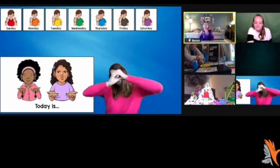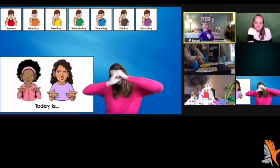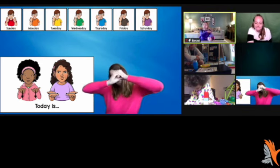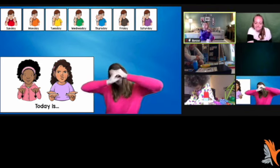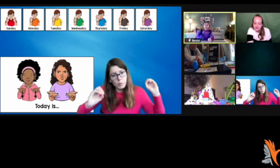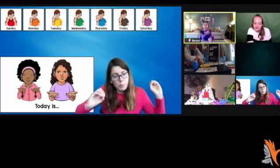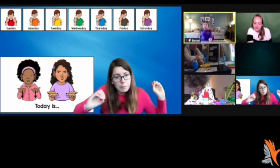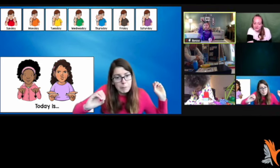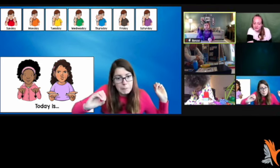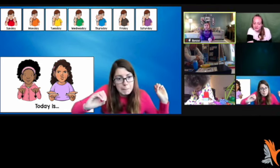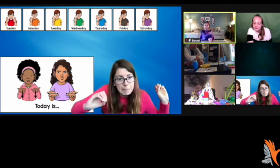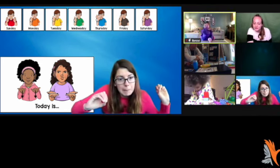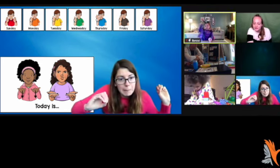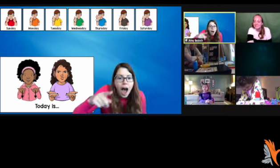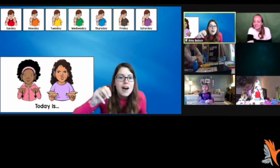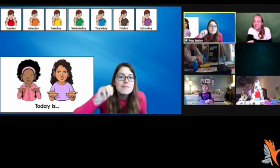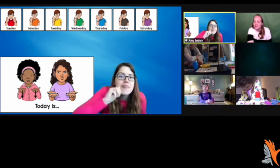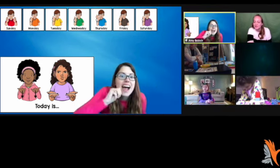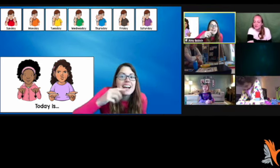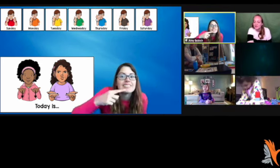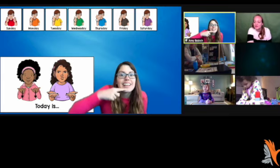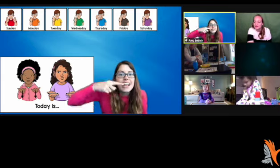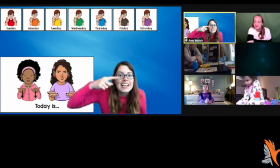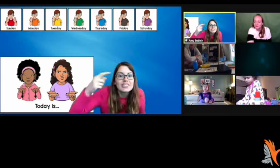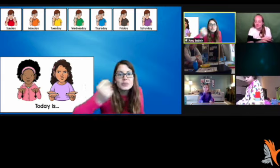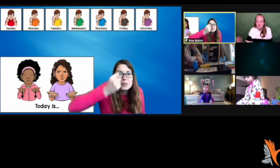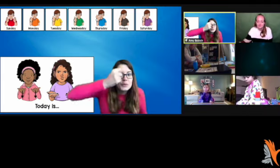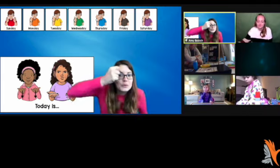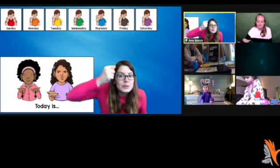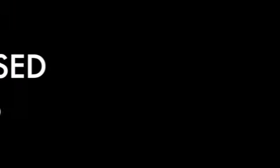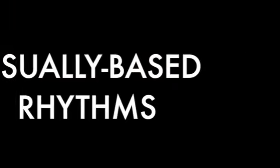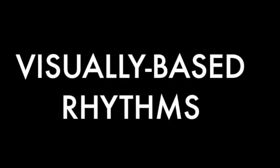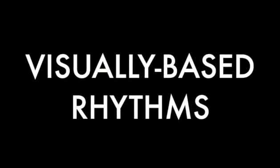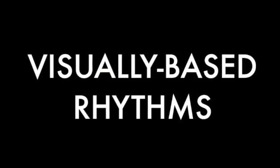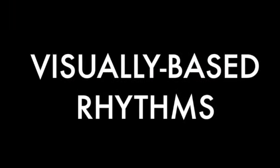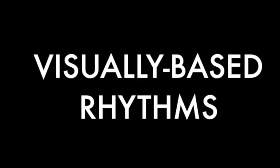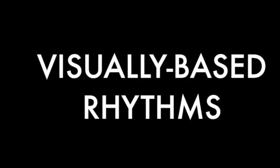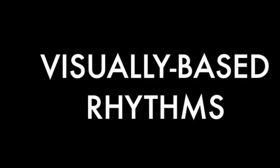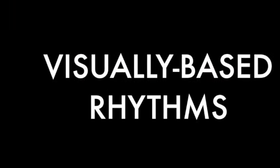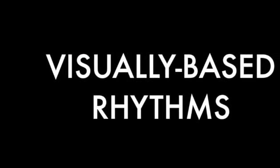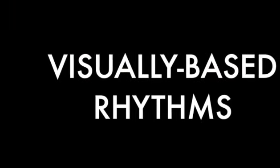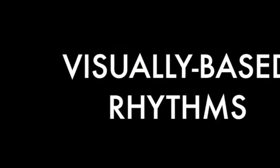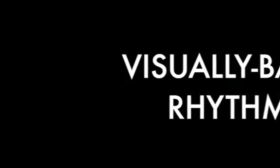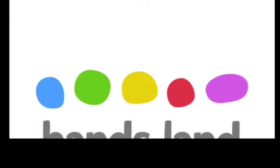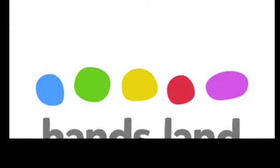her. Tuesday. Maeve said Tuesday. Visually based rhythms.